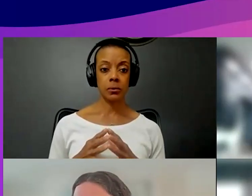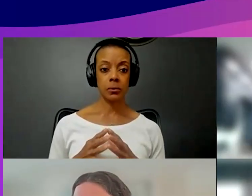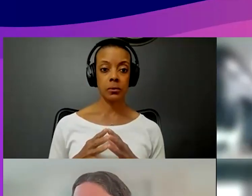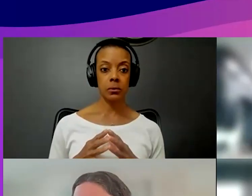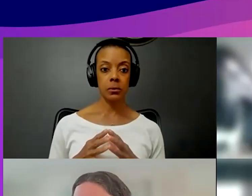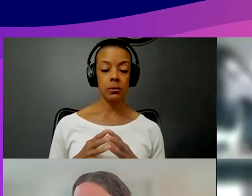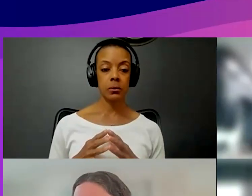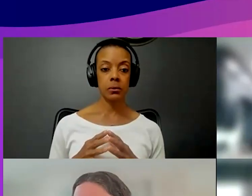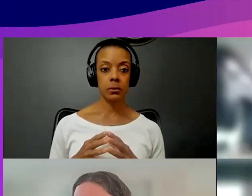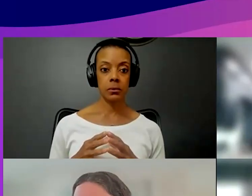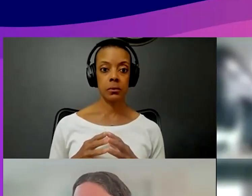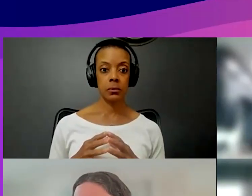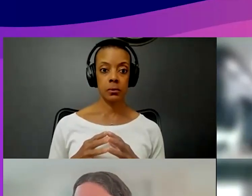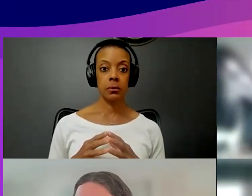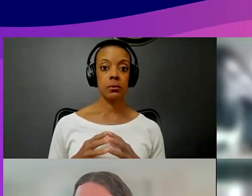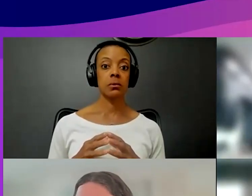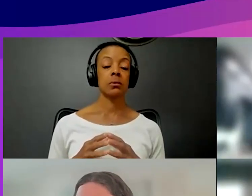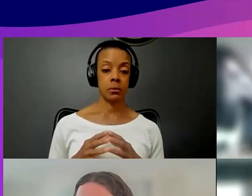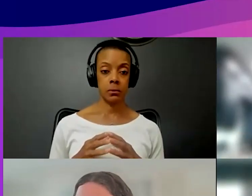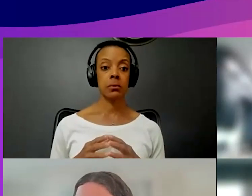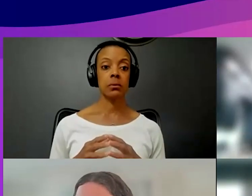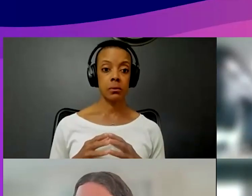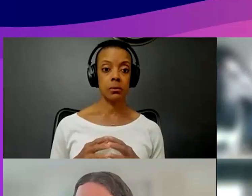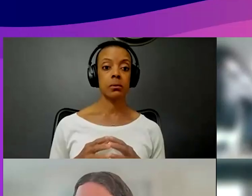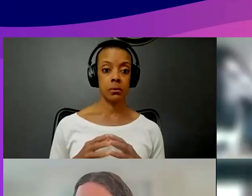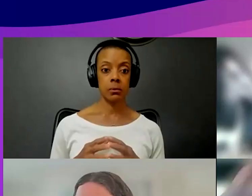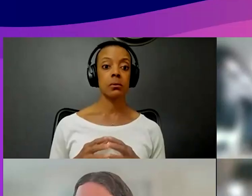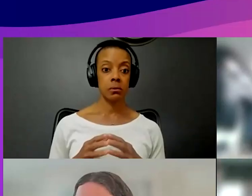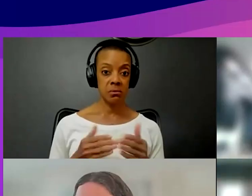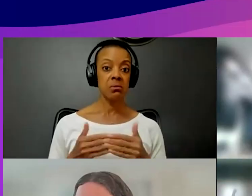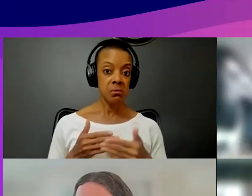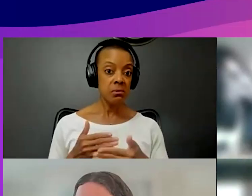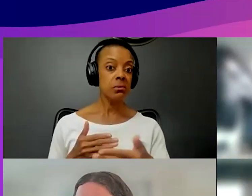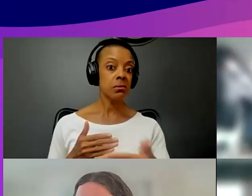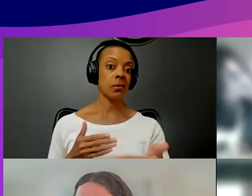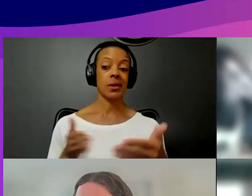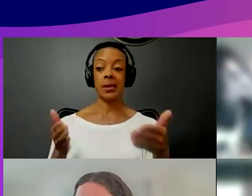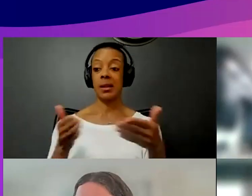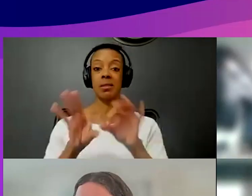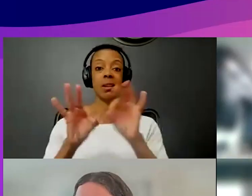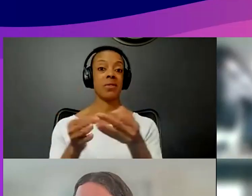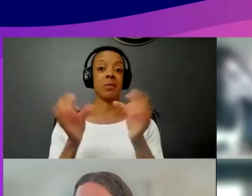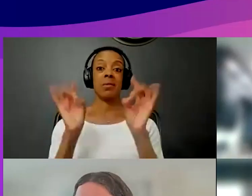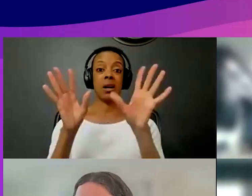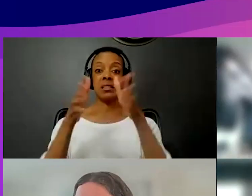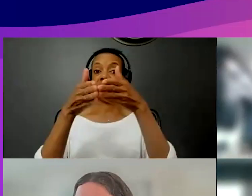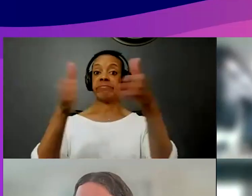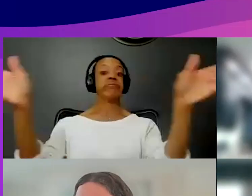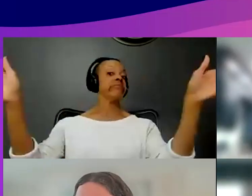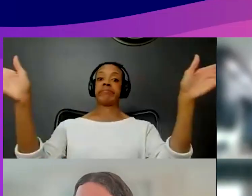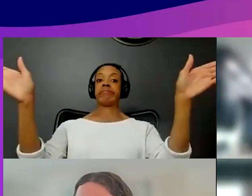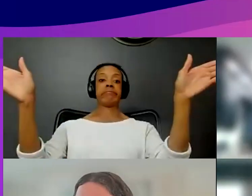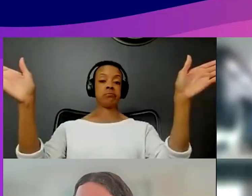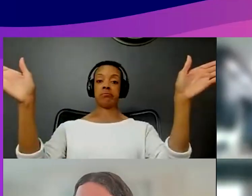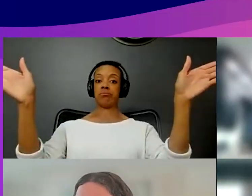move forward in, you know, family violence in general probably needs to come together a bit more,